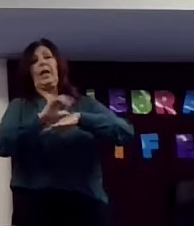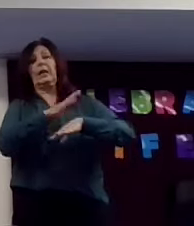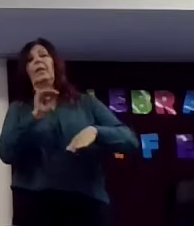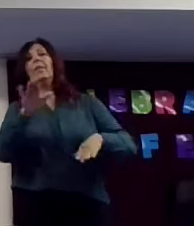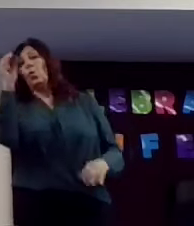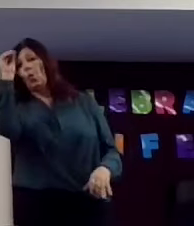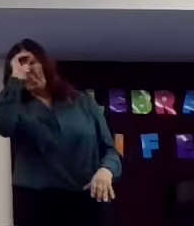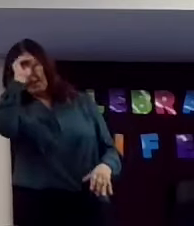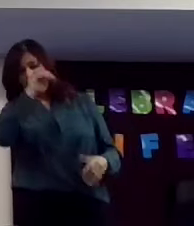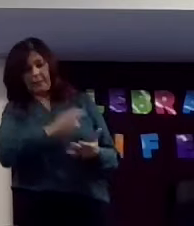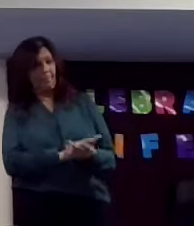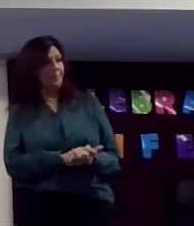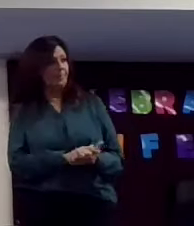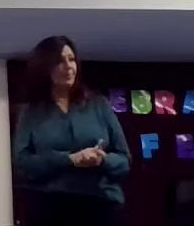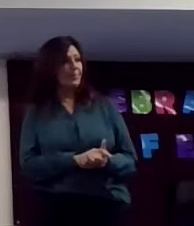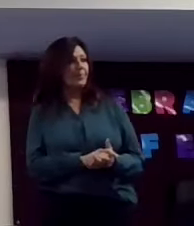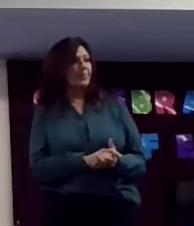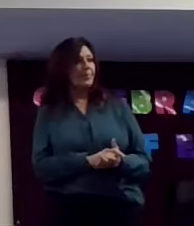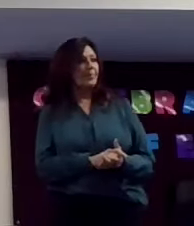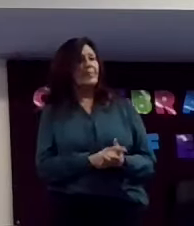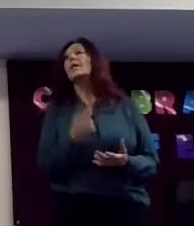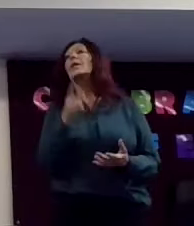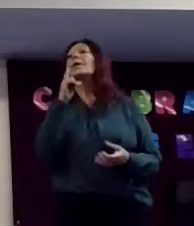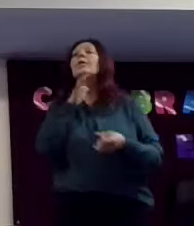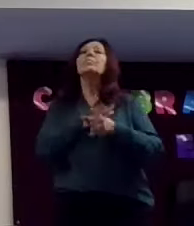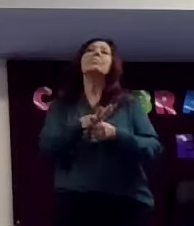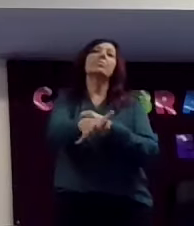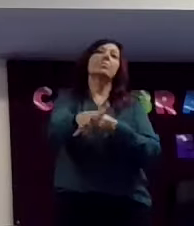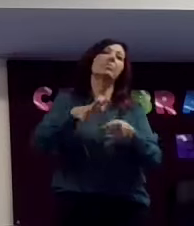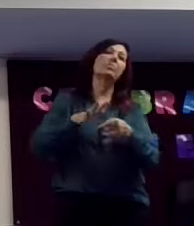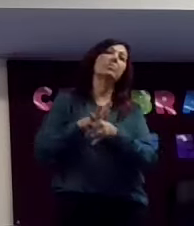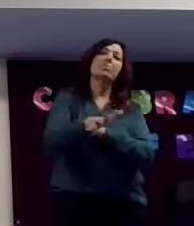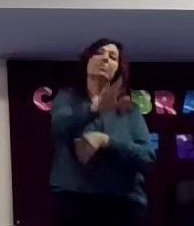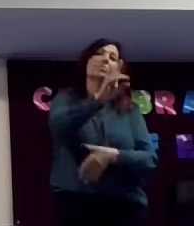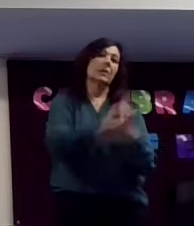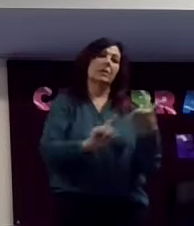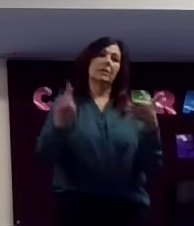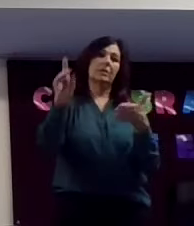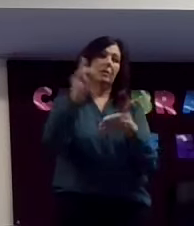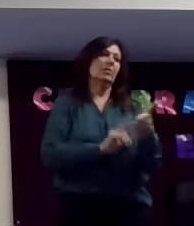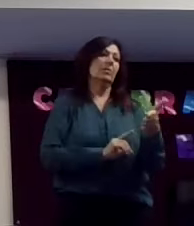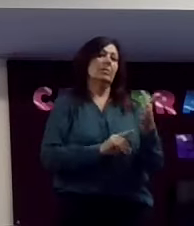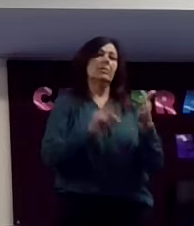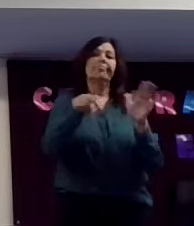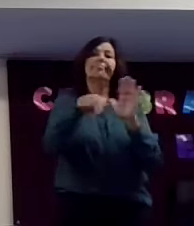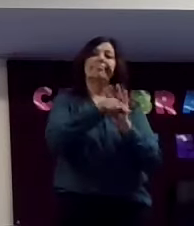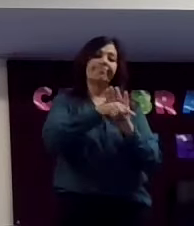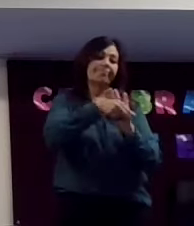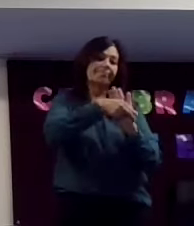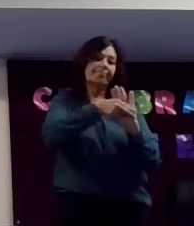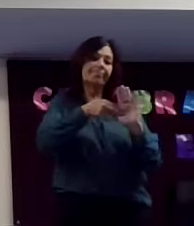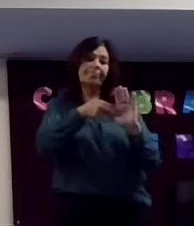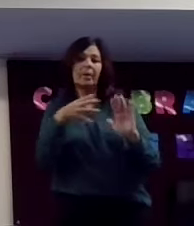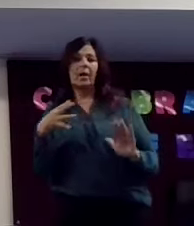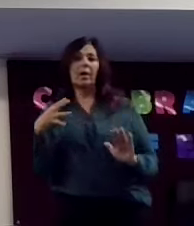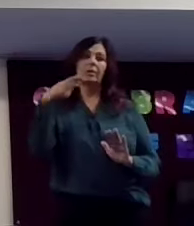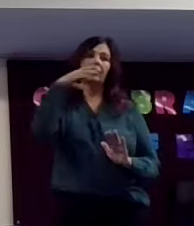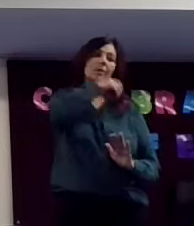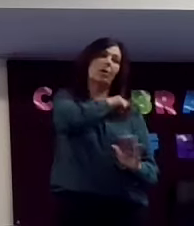opinion. There's ample amount of discrimination, stigma,